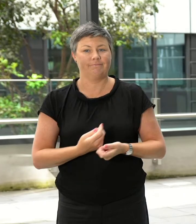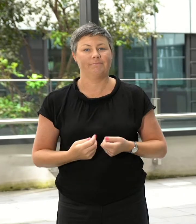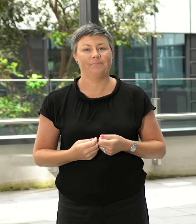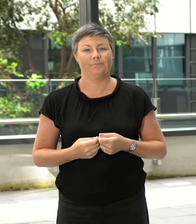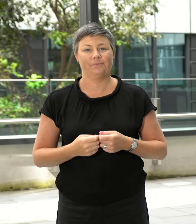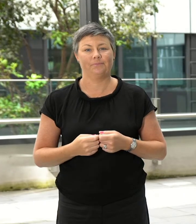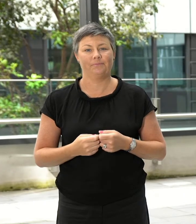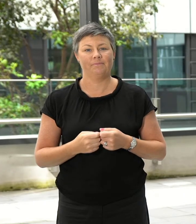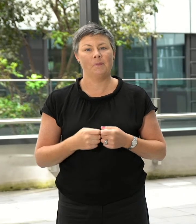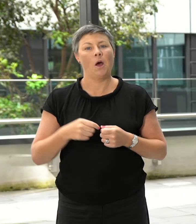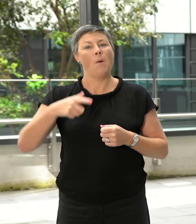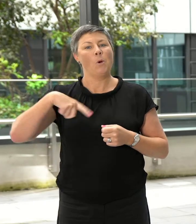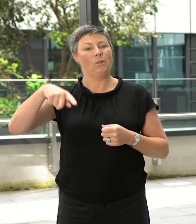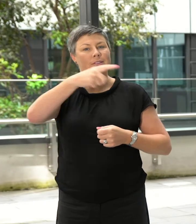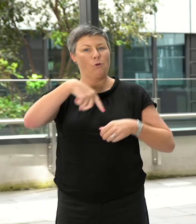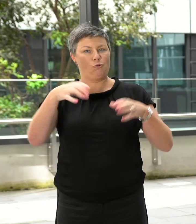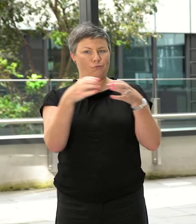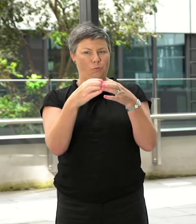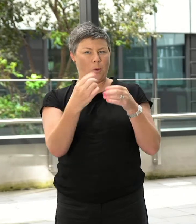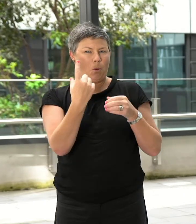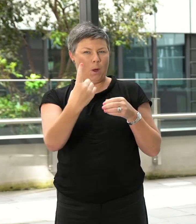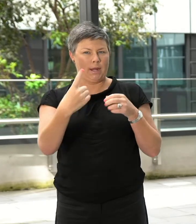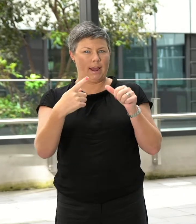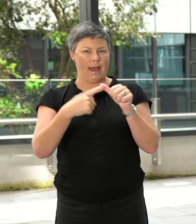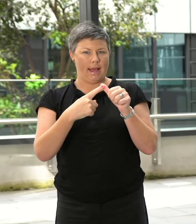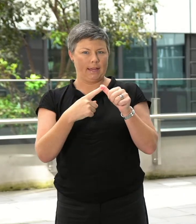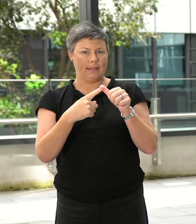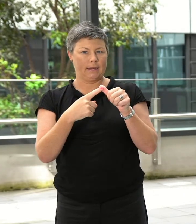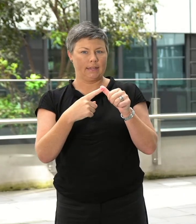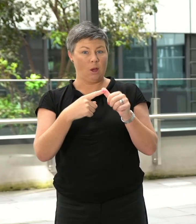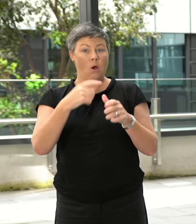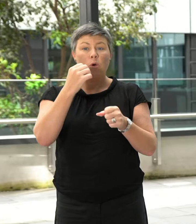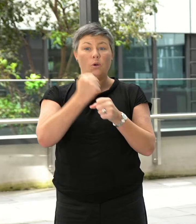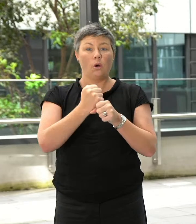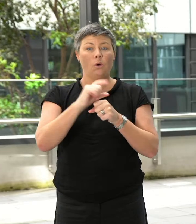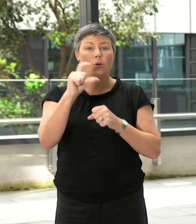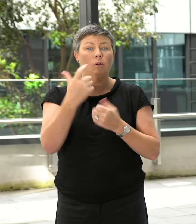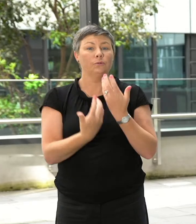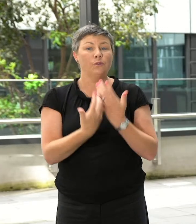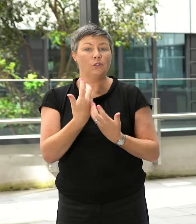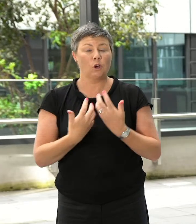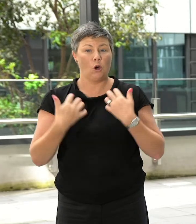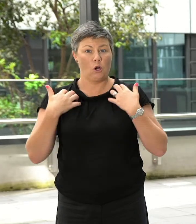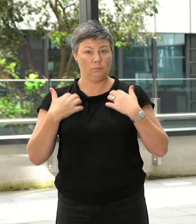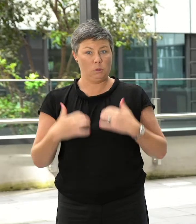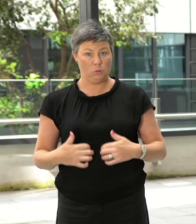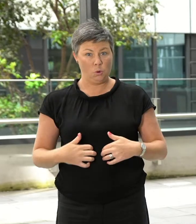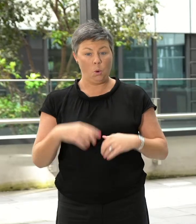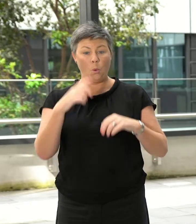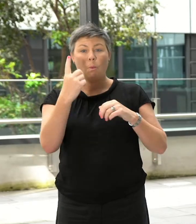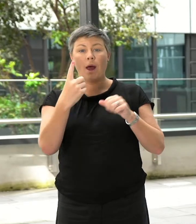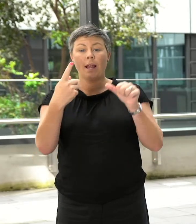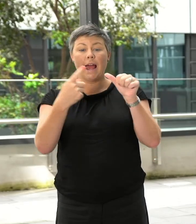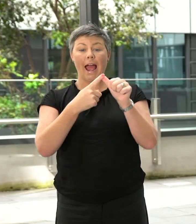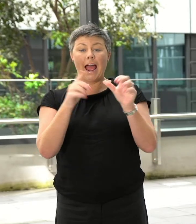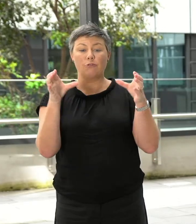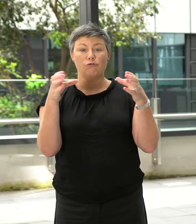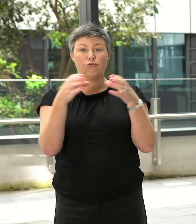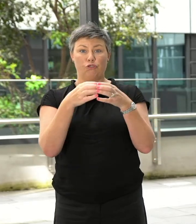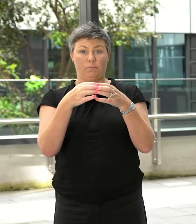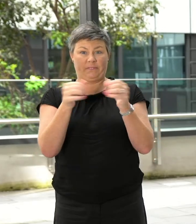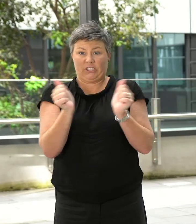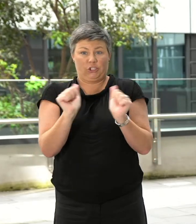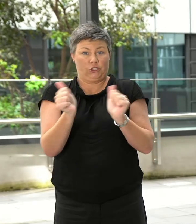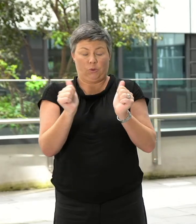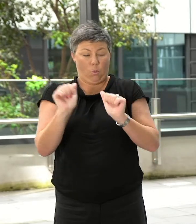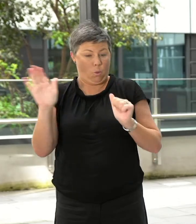Phase 1A, Gold Coast University Hospital has completed their 1A group for the